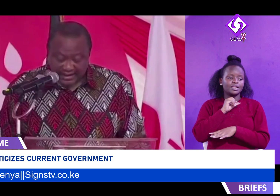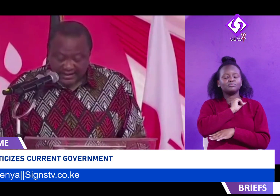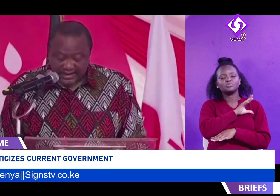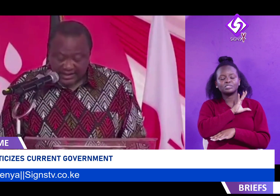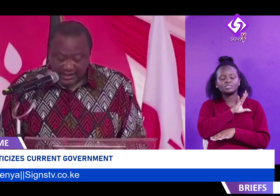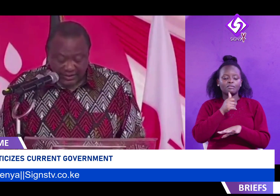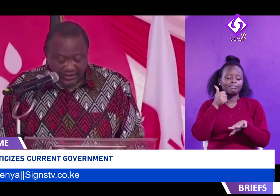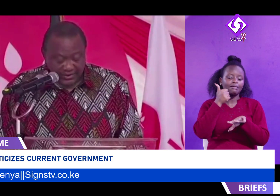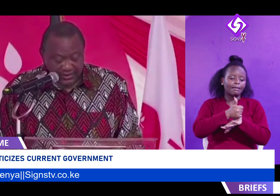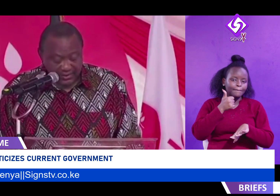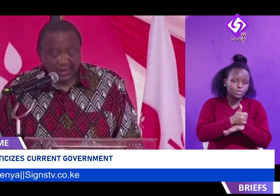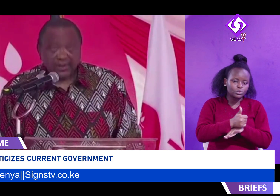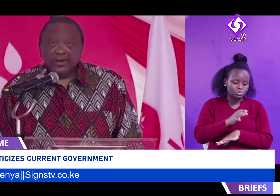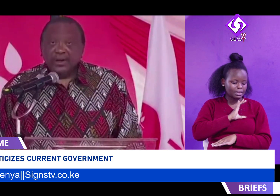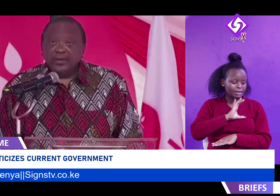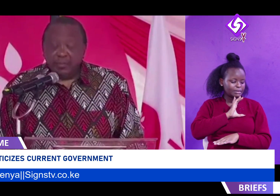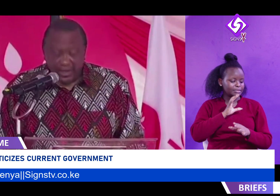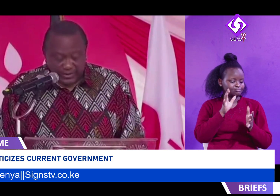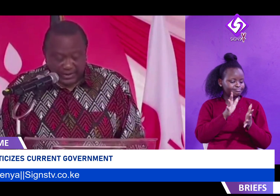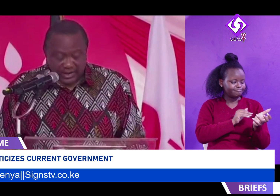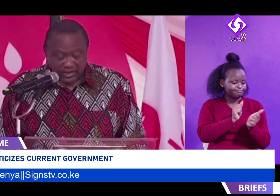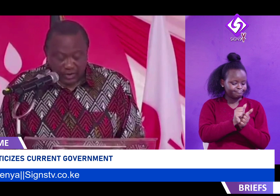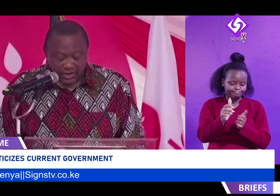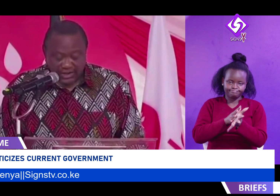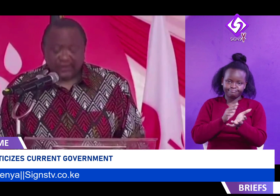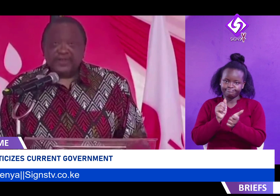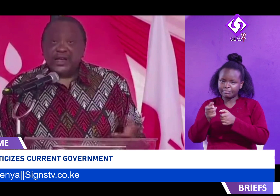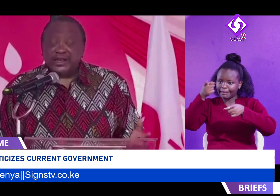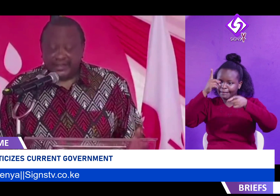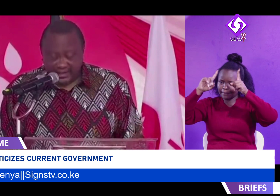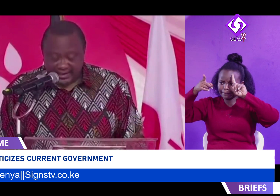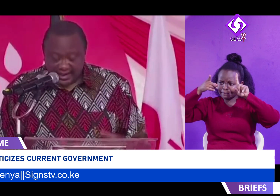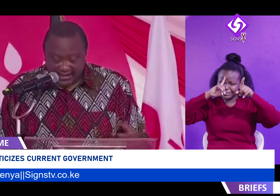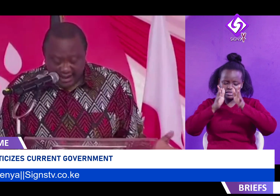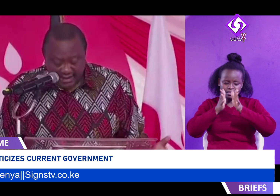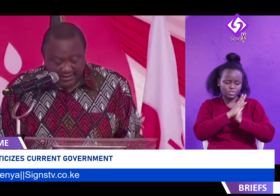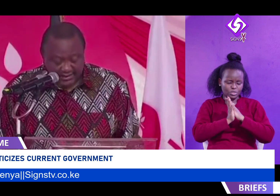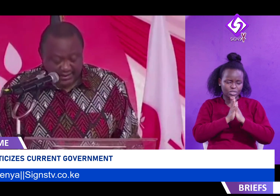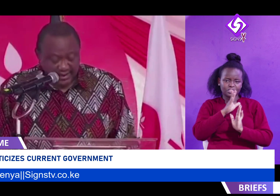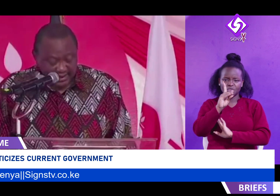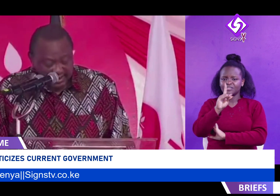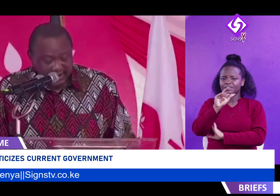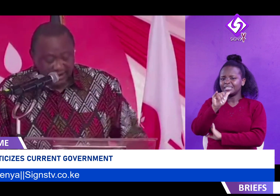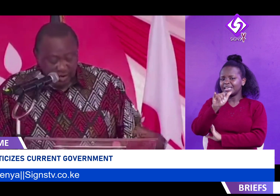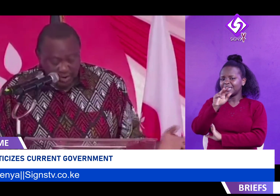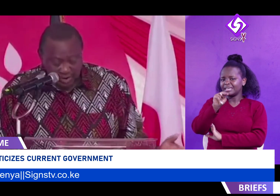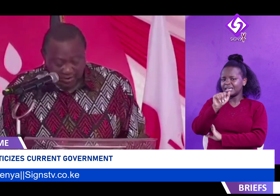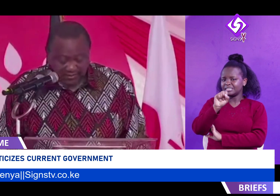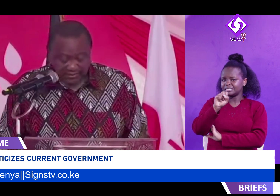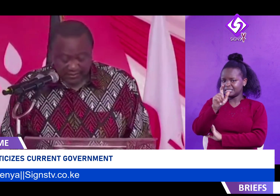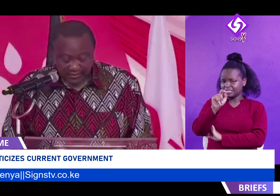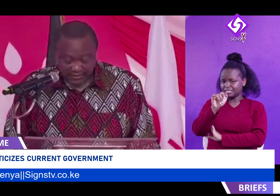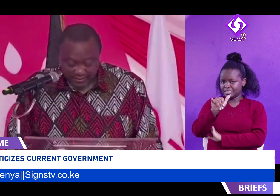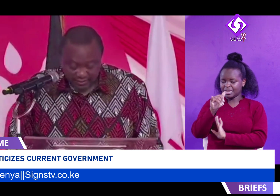character assassinations, myths and stories of dynasties and hustlers, and so